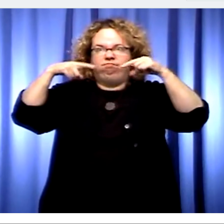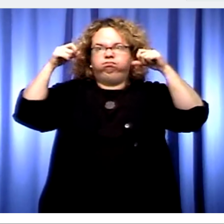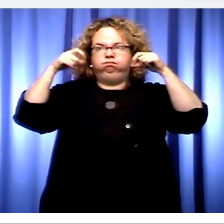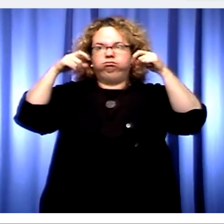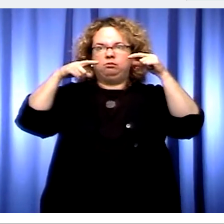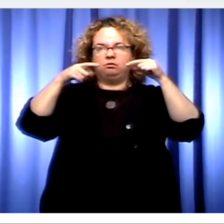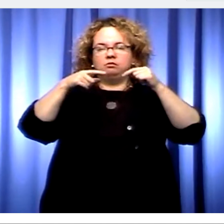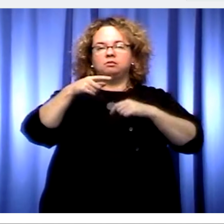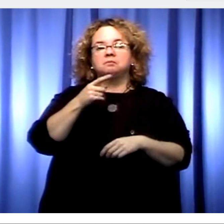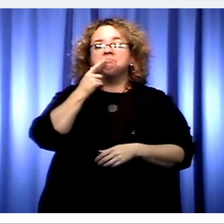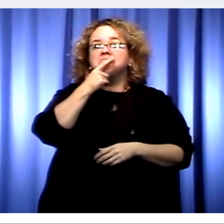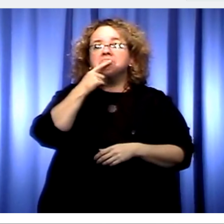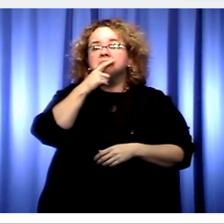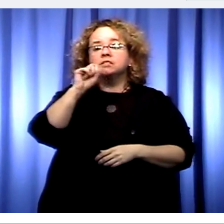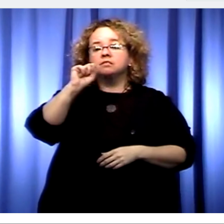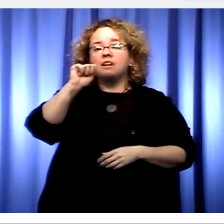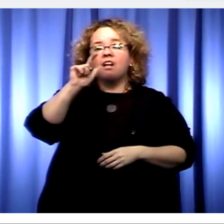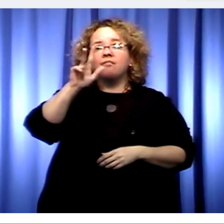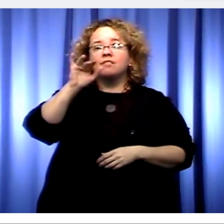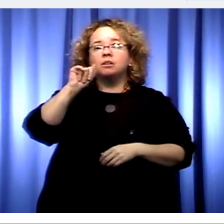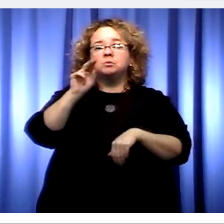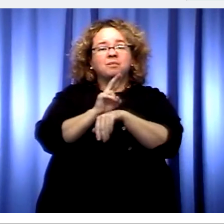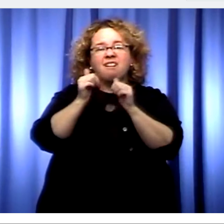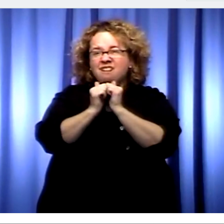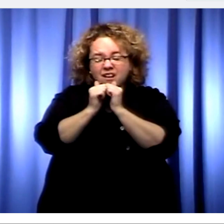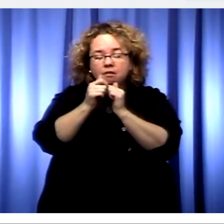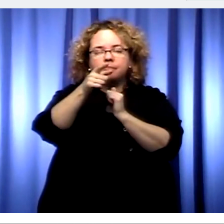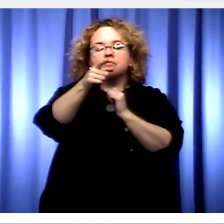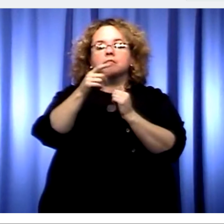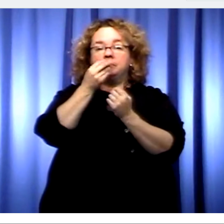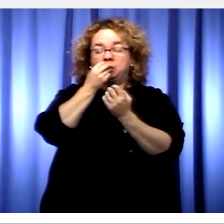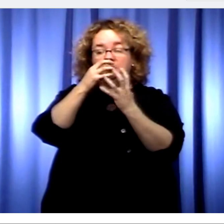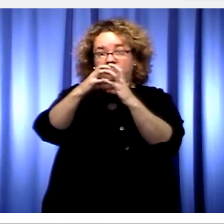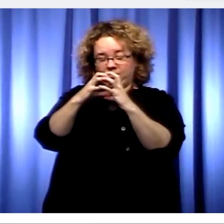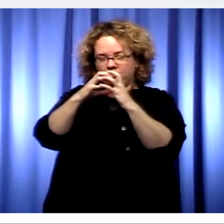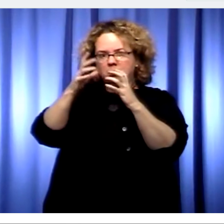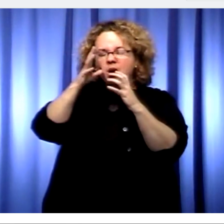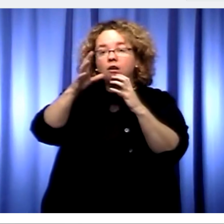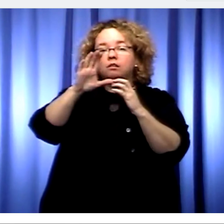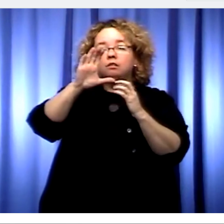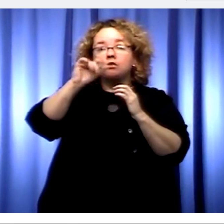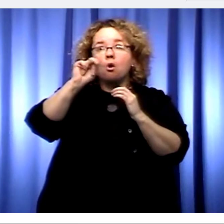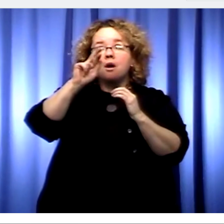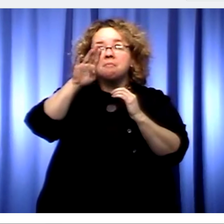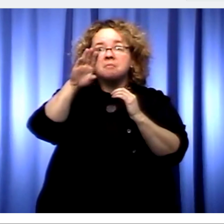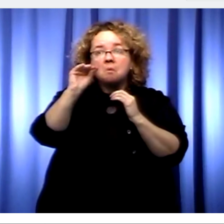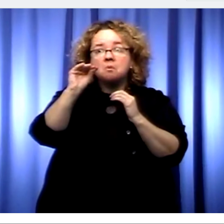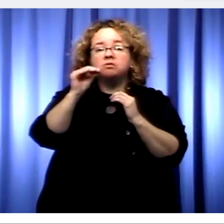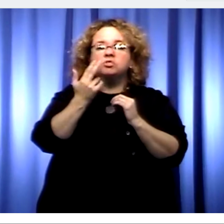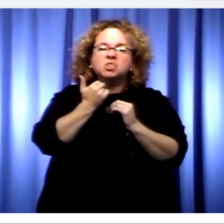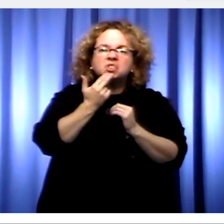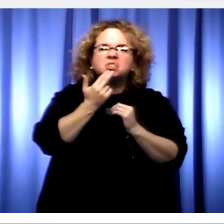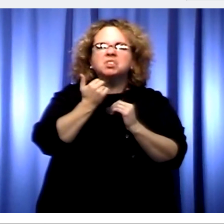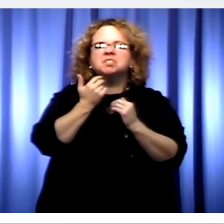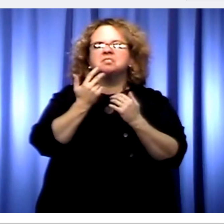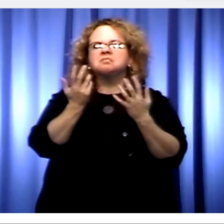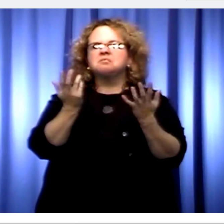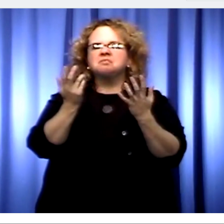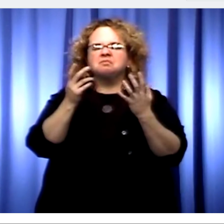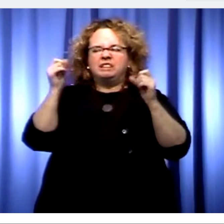So first, you're going to put the food into your mouth, and it's going to be mixed with saliva, which comes from saliva